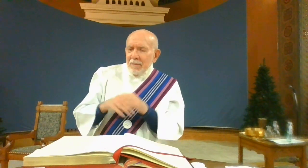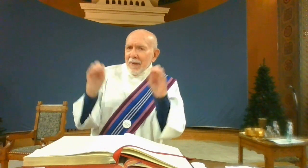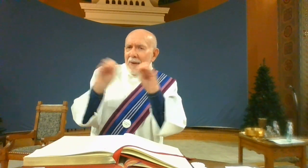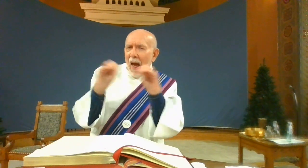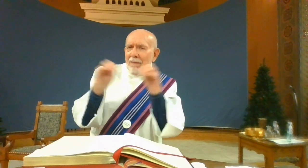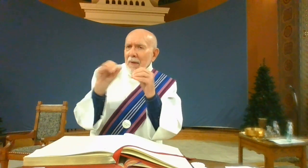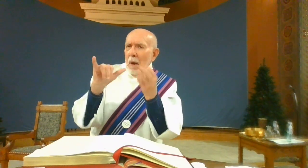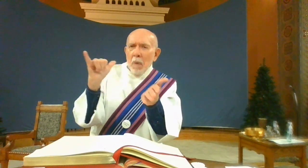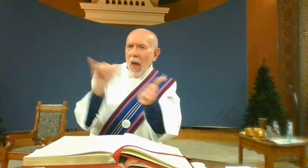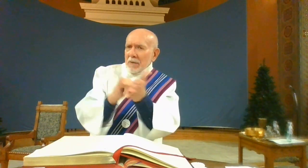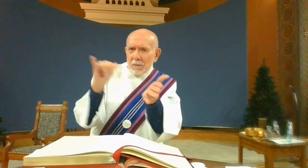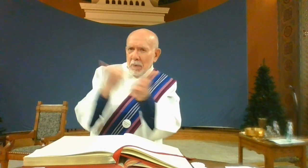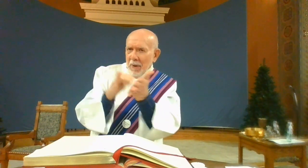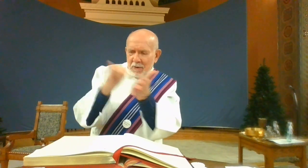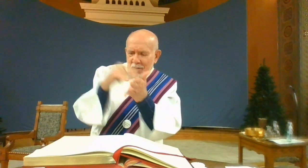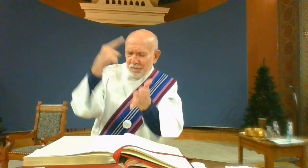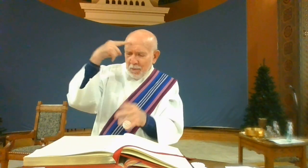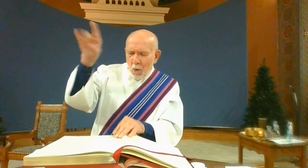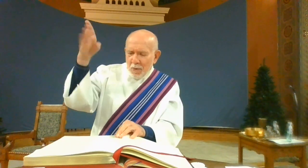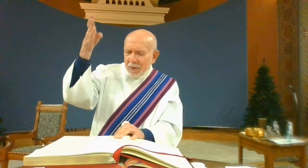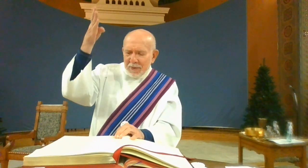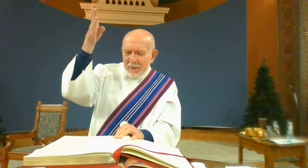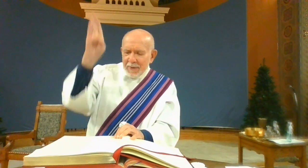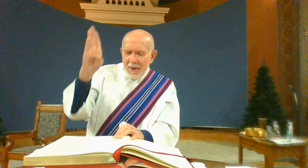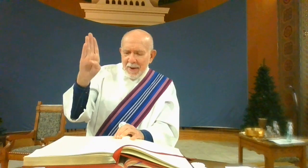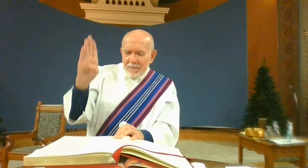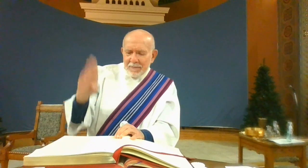For nothing will be impossible for God.